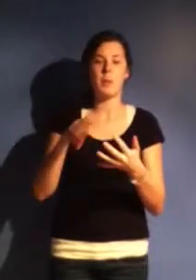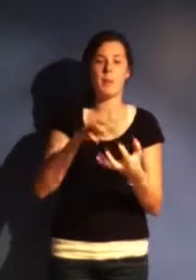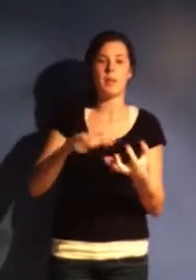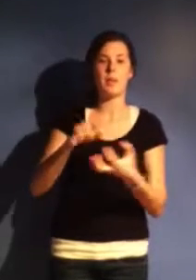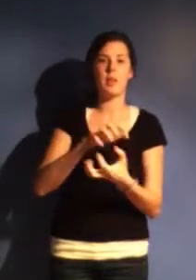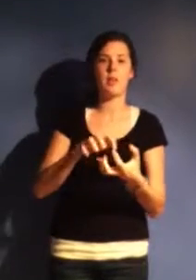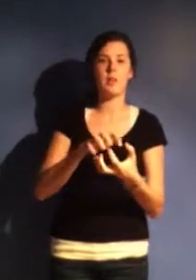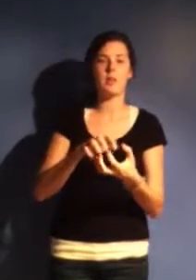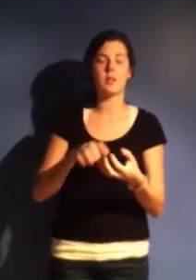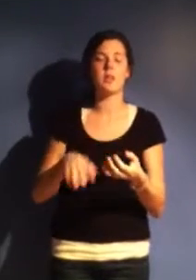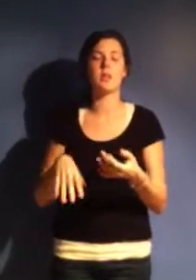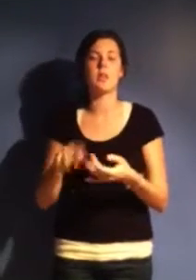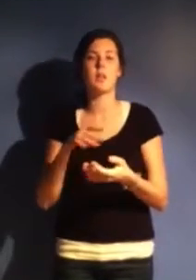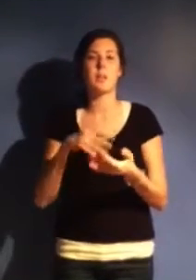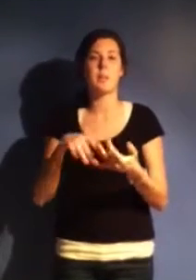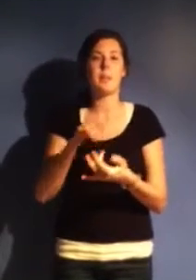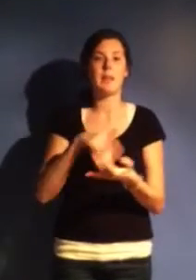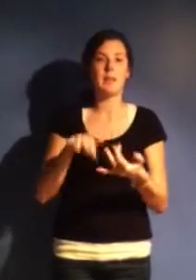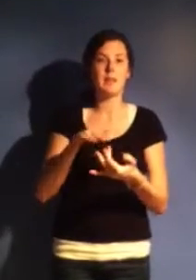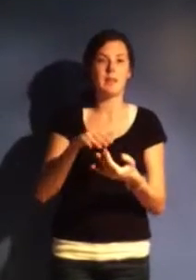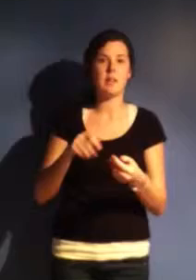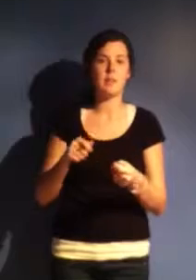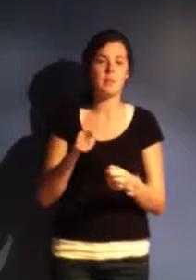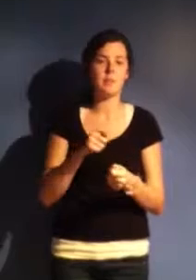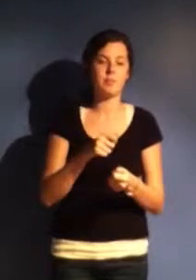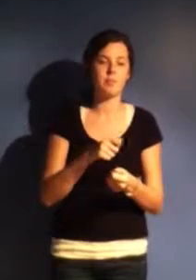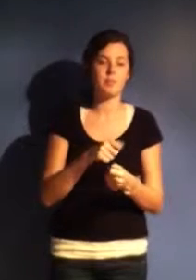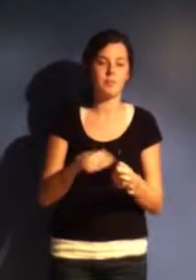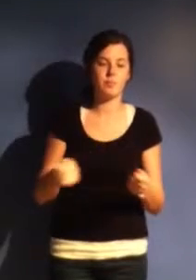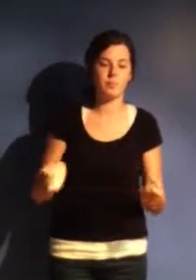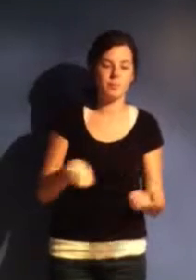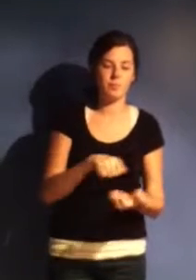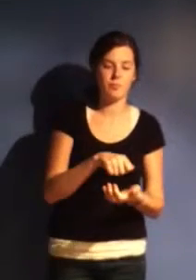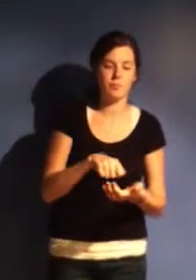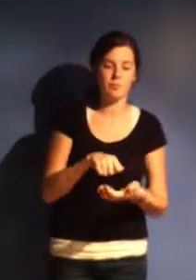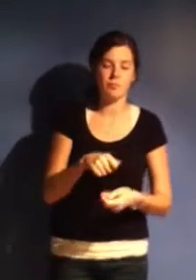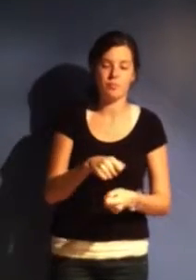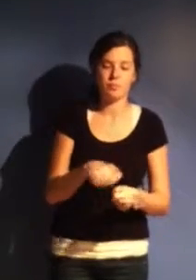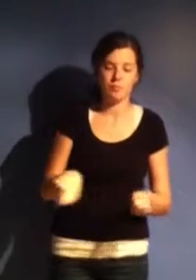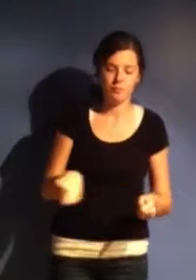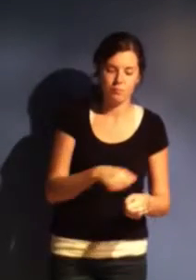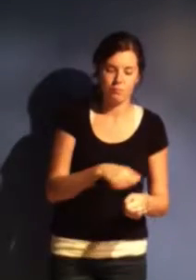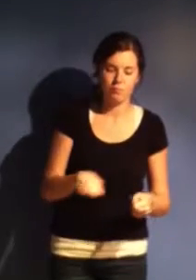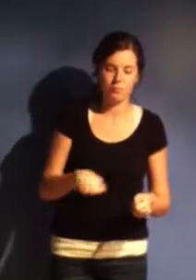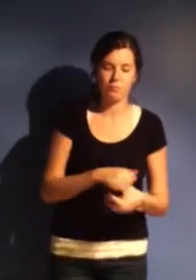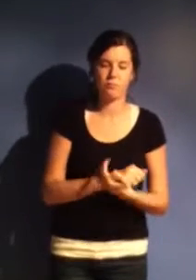and lightly brush the phyllo. After you've laid the 1 strip down and buttered it, you can take a second